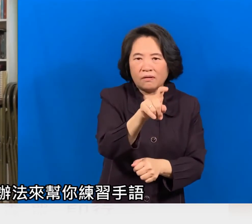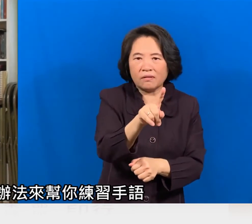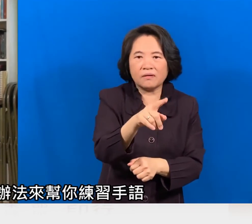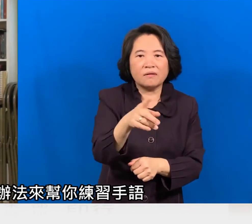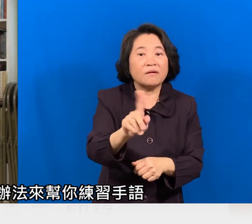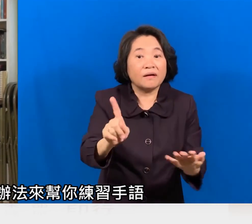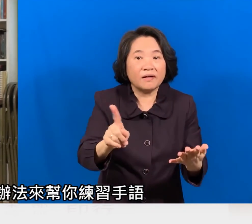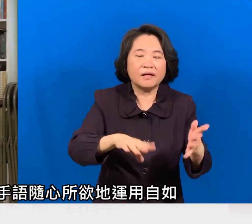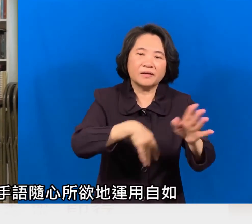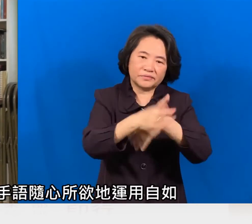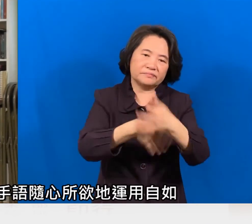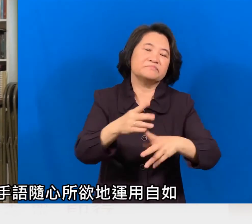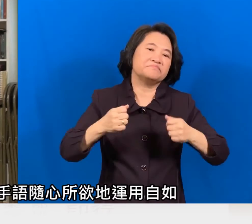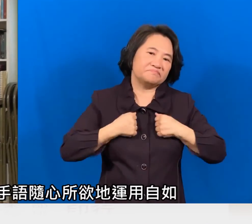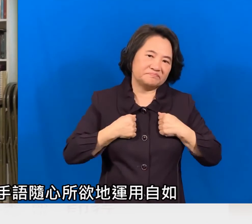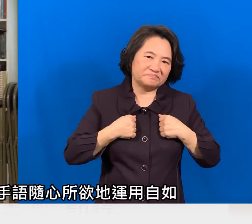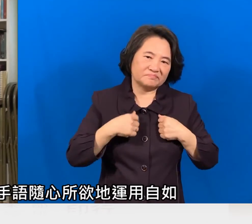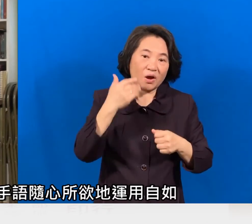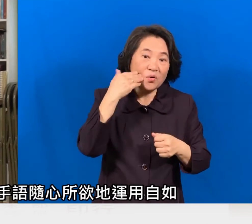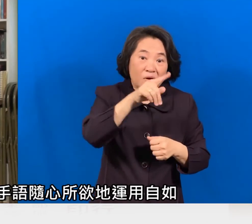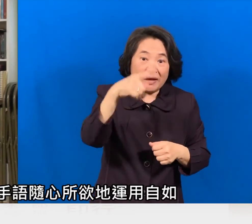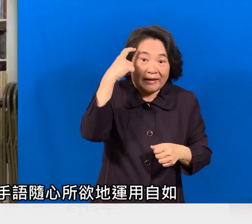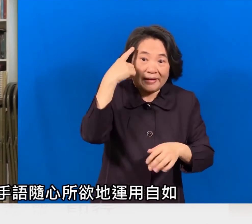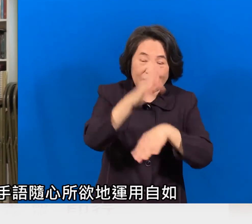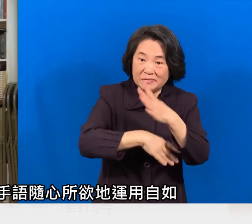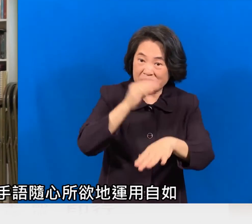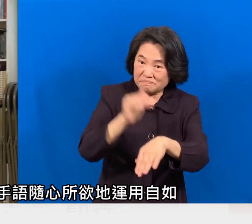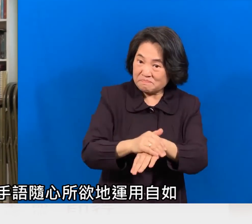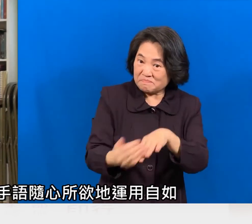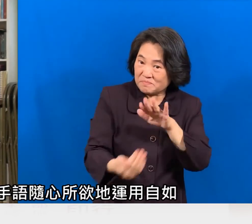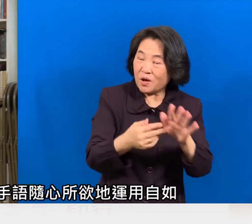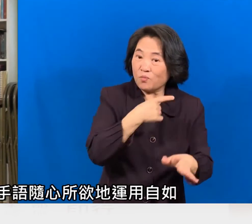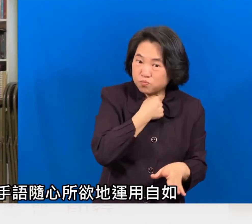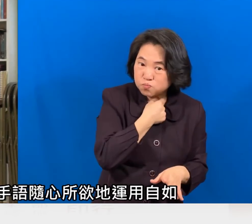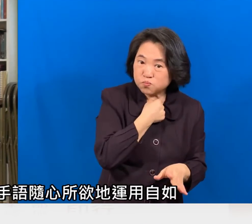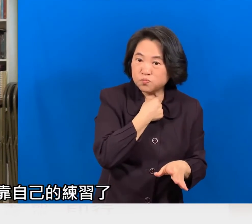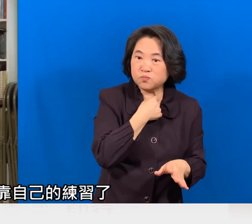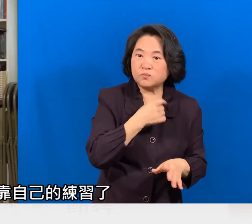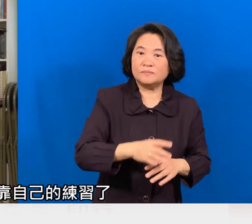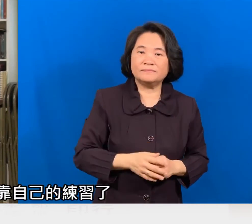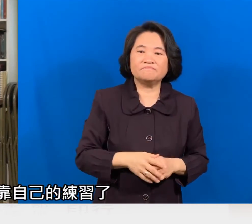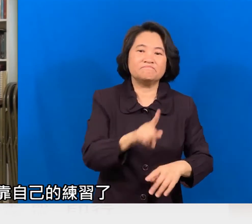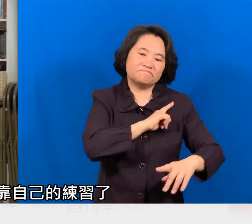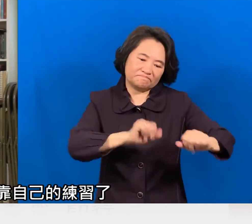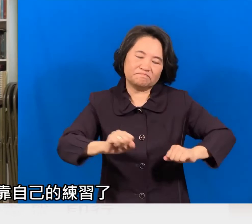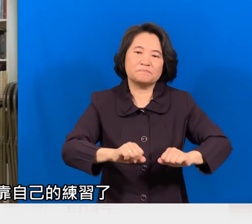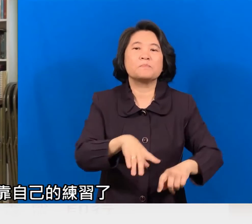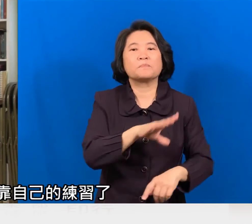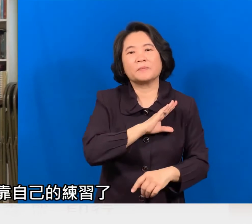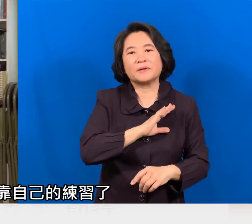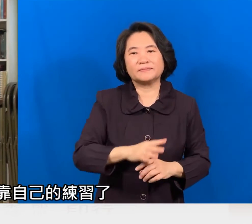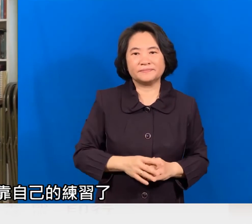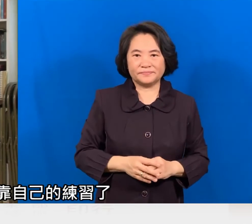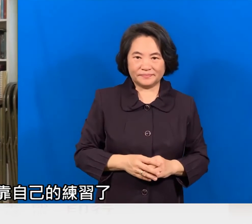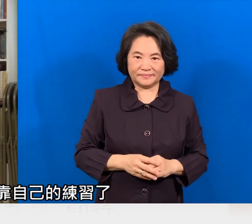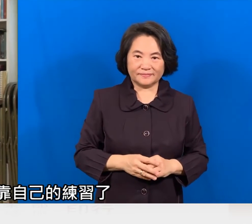has no way of practicing sign language for you. In order to be able to freely use all the signs that you have learned previously, you have